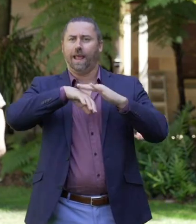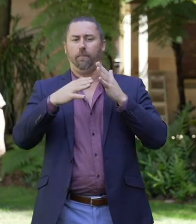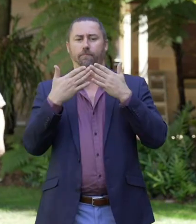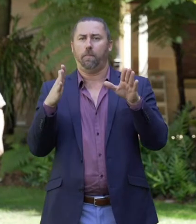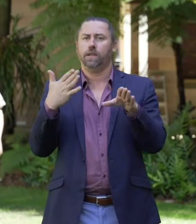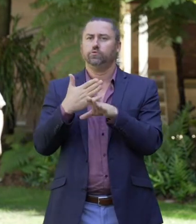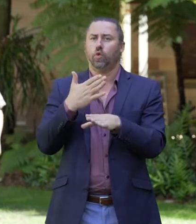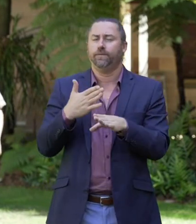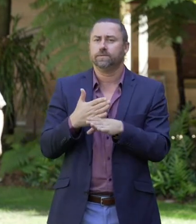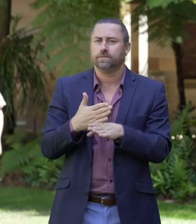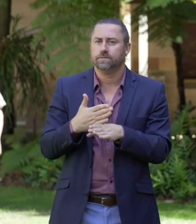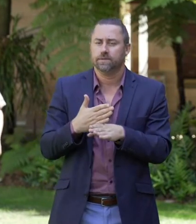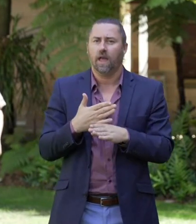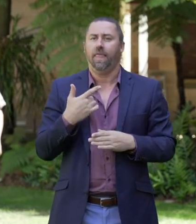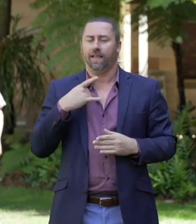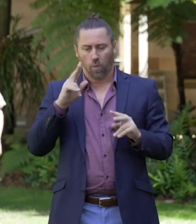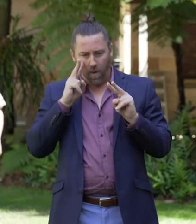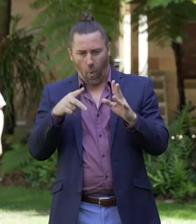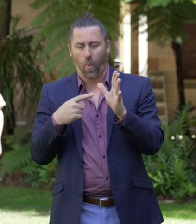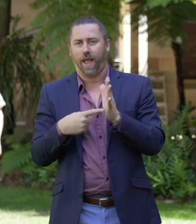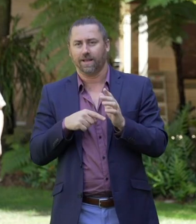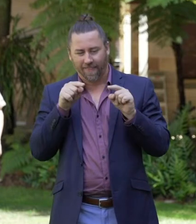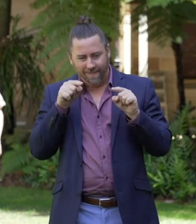a modern, dynamic public service.